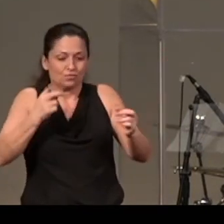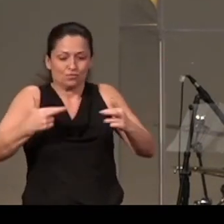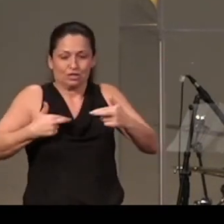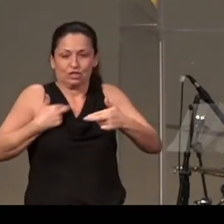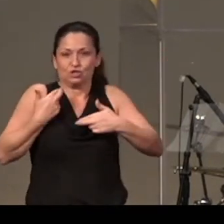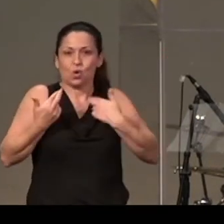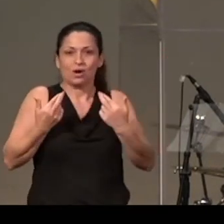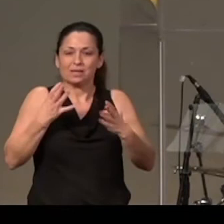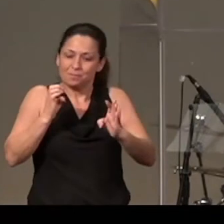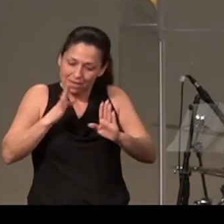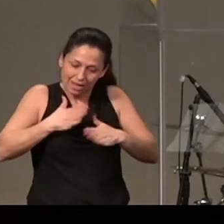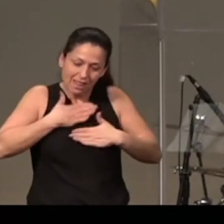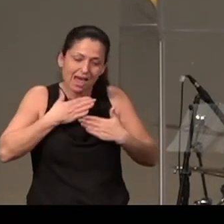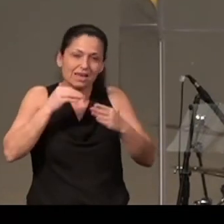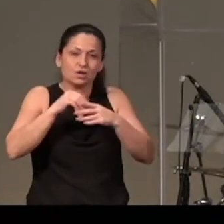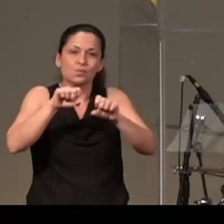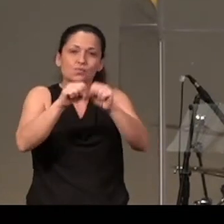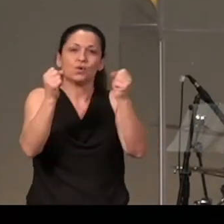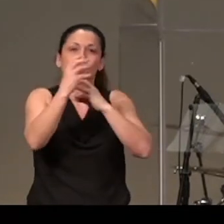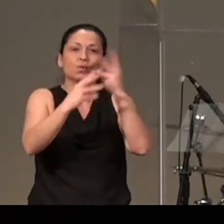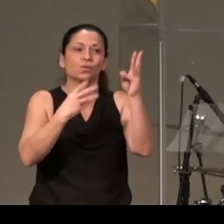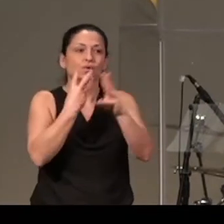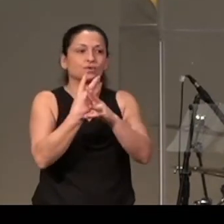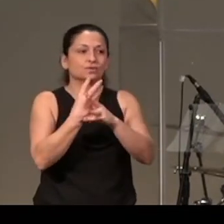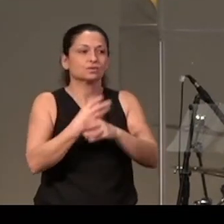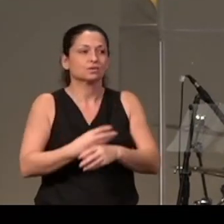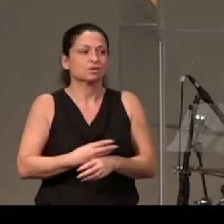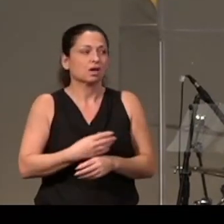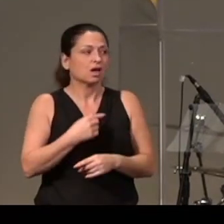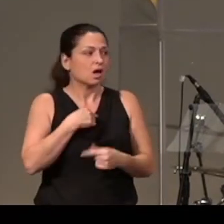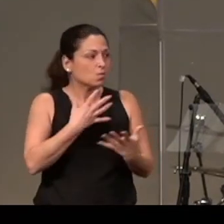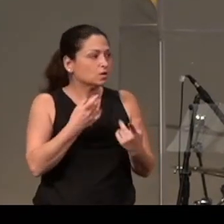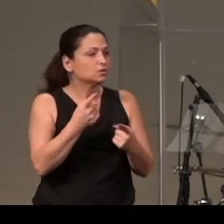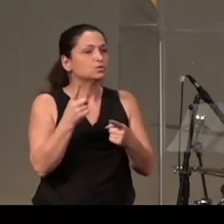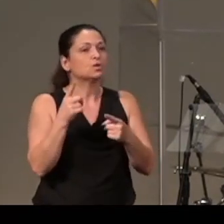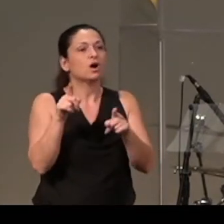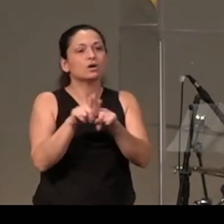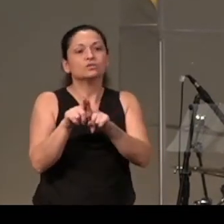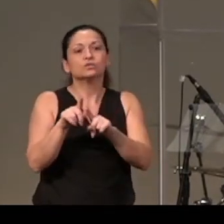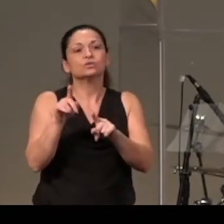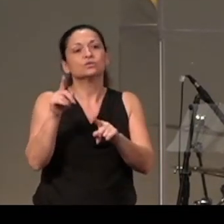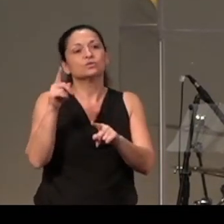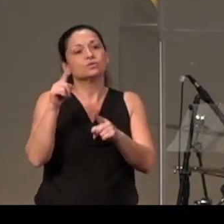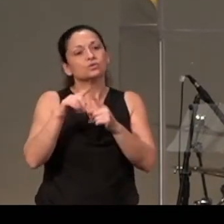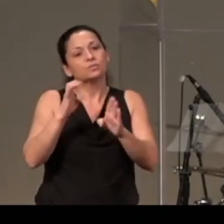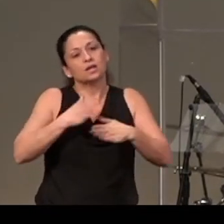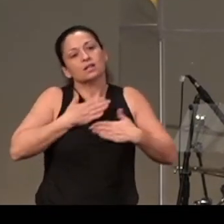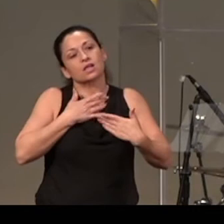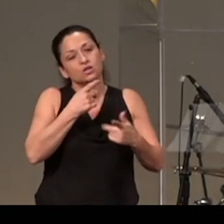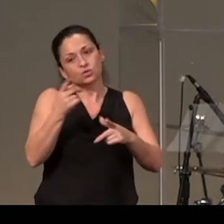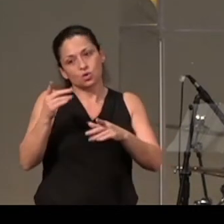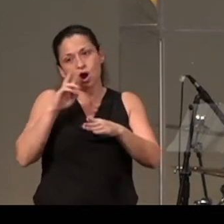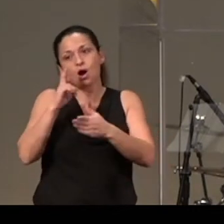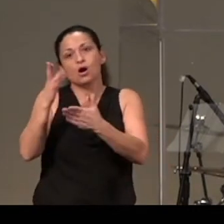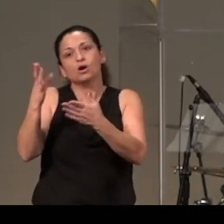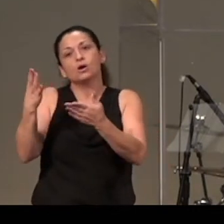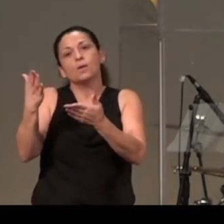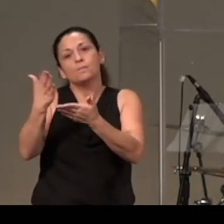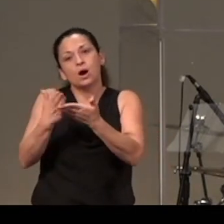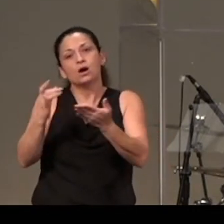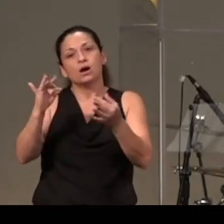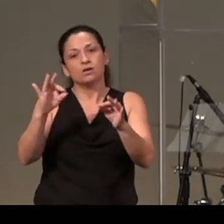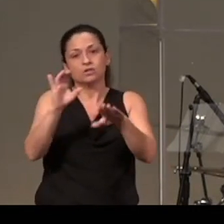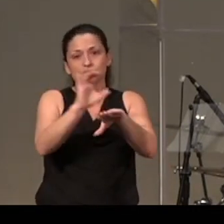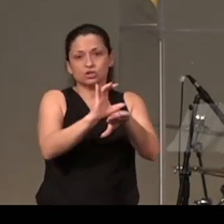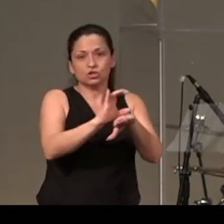And lastly, I want you to rejoice and be glad this week that you're a part of a church that teaches the Bible in a culture that's abandoned it. Will